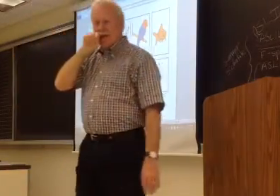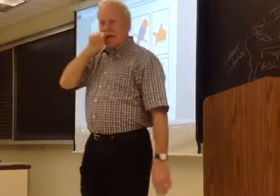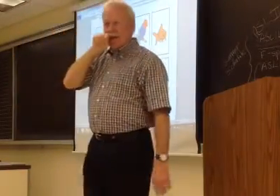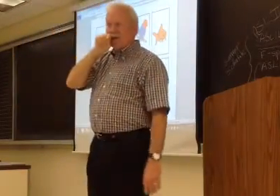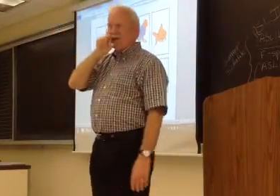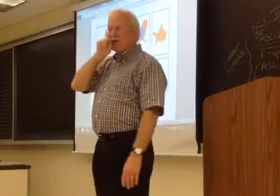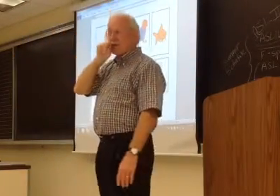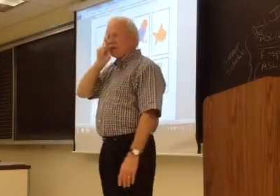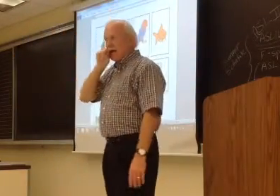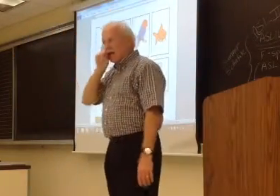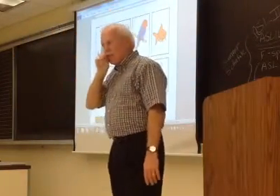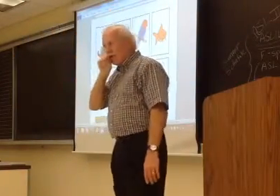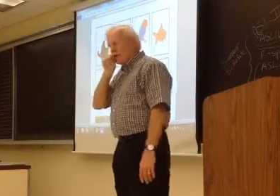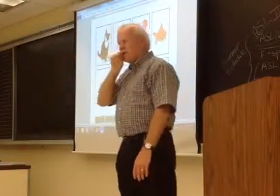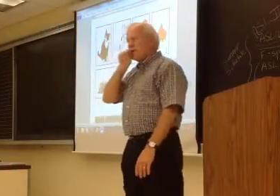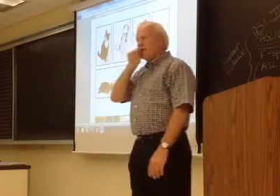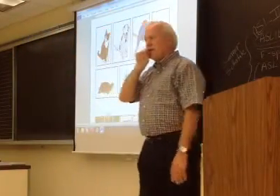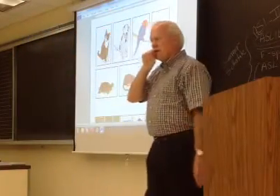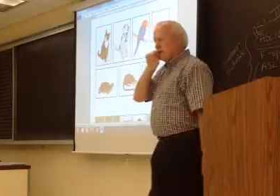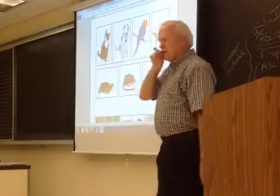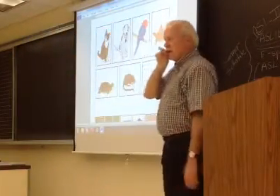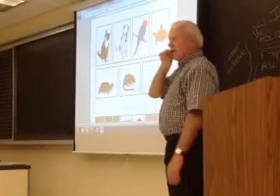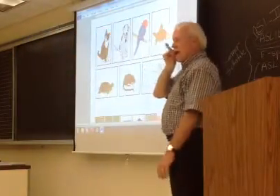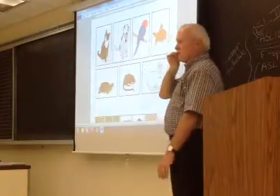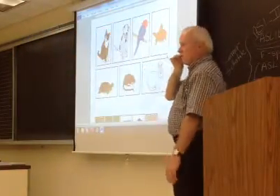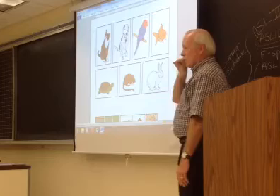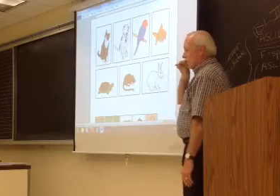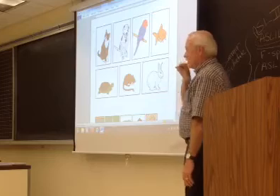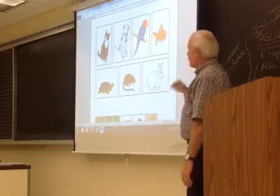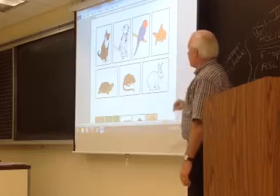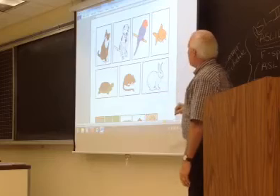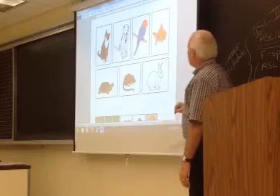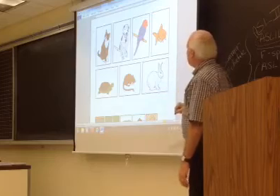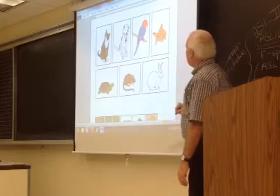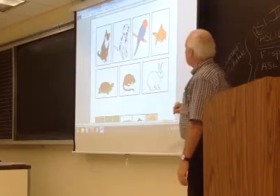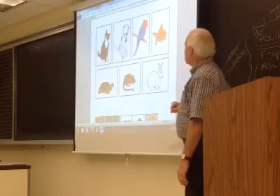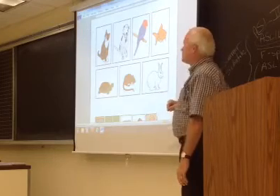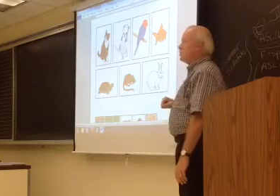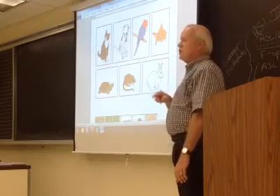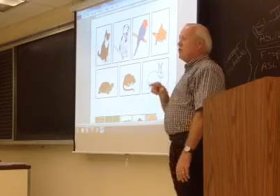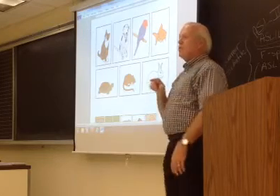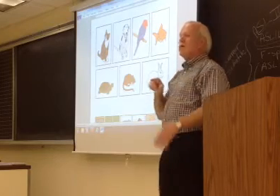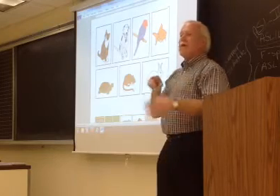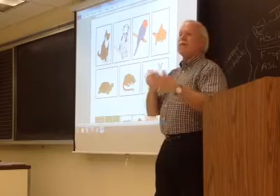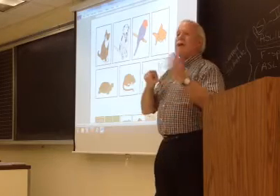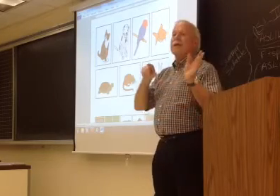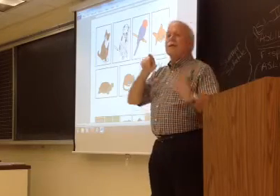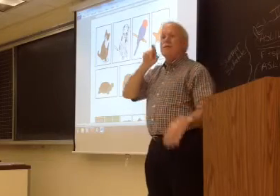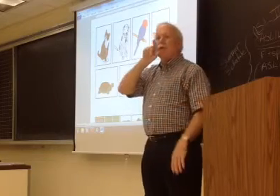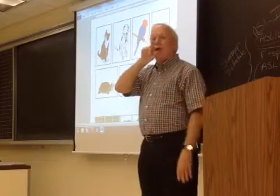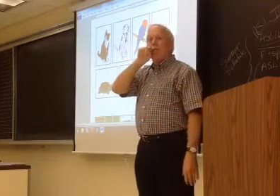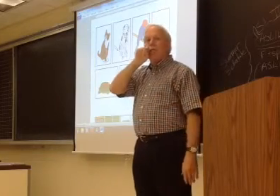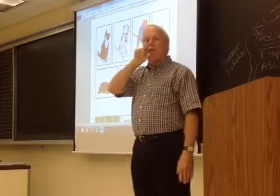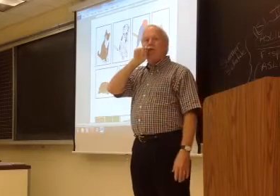Okay, you know, chicken sandwich, chicken casserole. But at the zoo, we have a lot of different